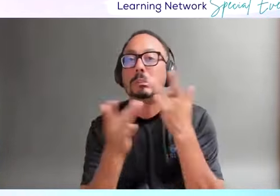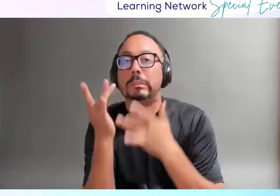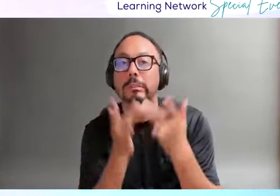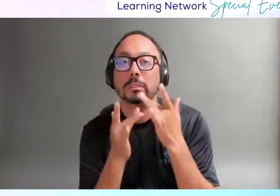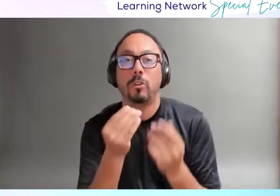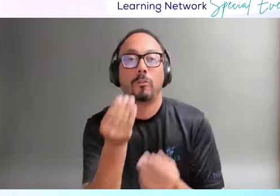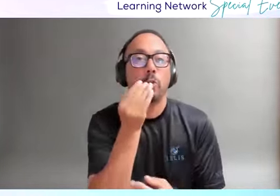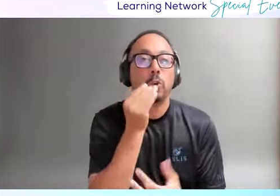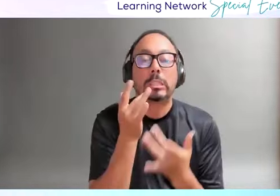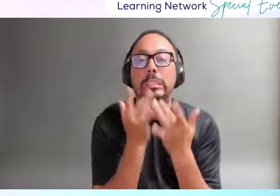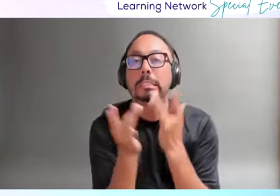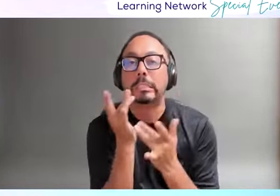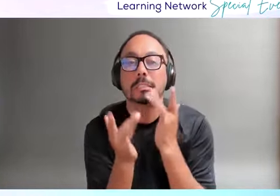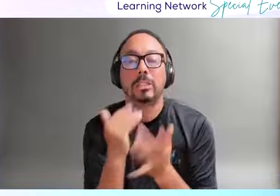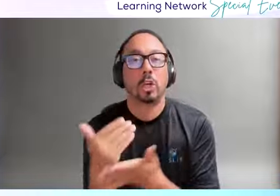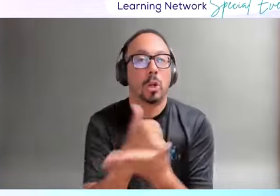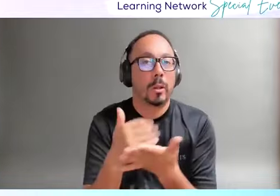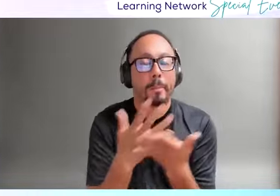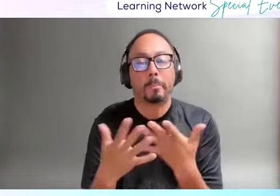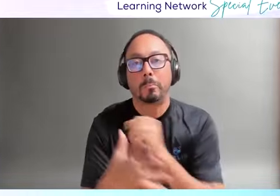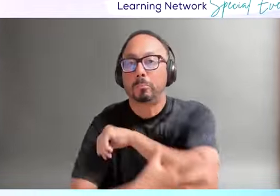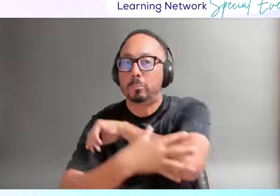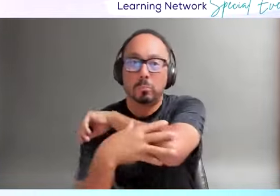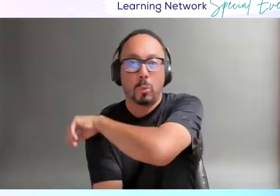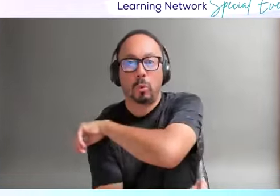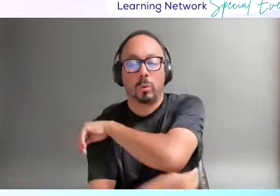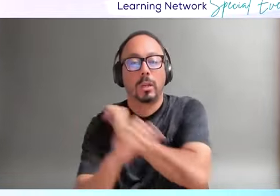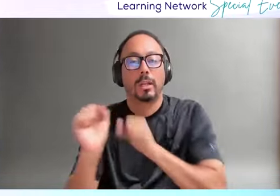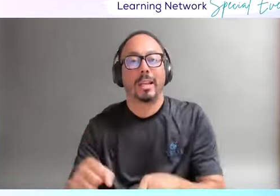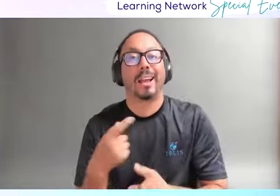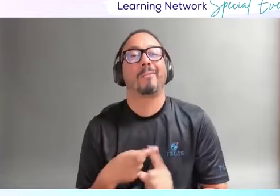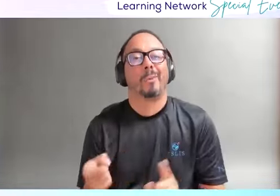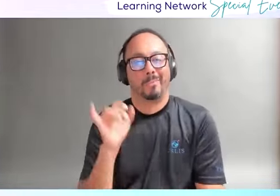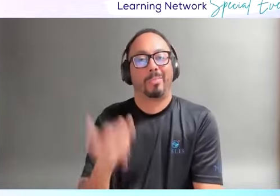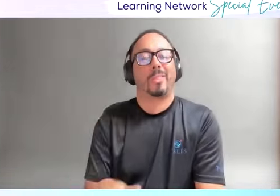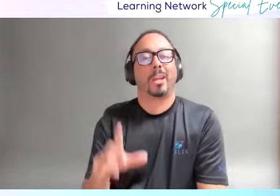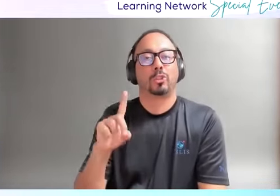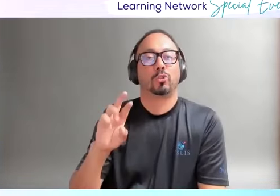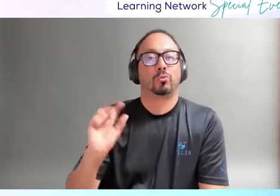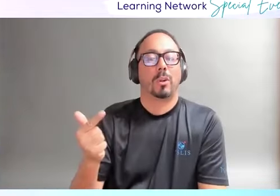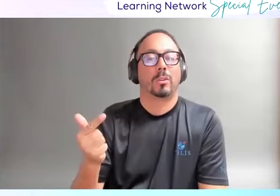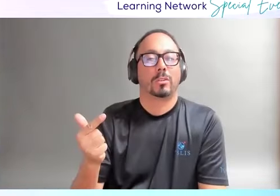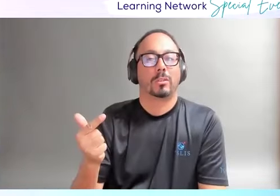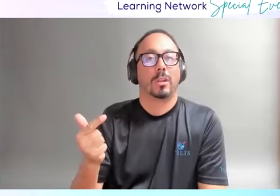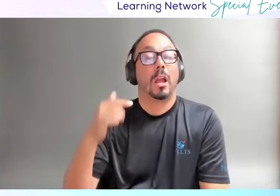insecurity. So these are very dangerous drugs when an addiction has taken hold.